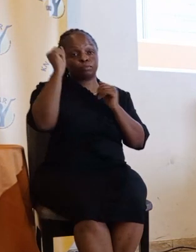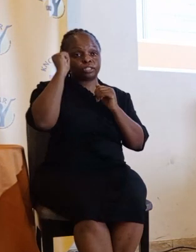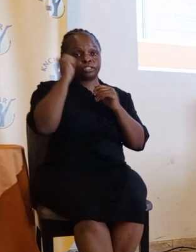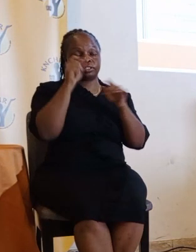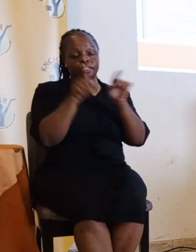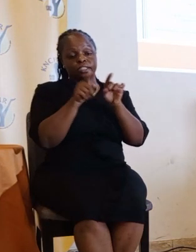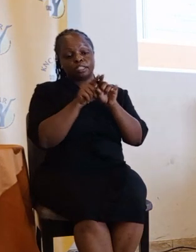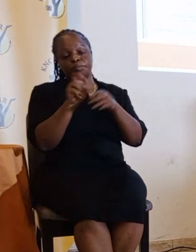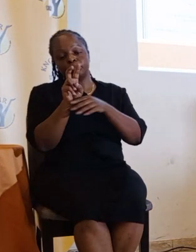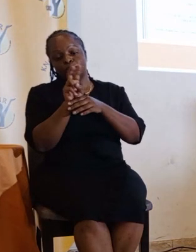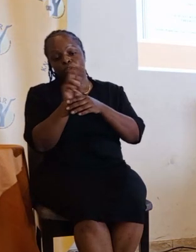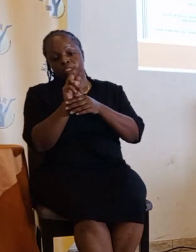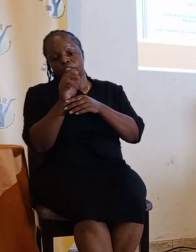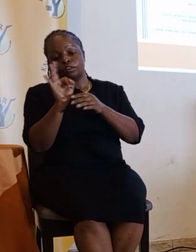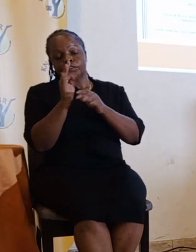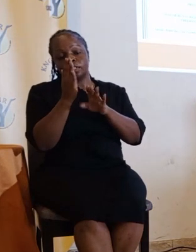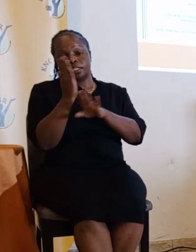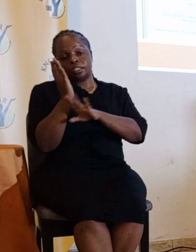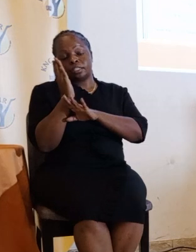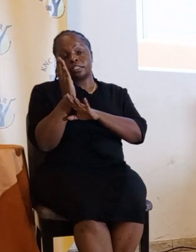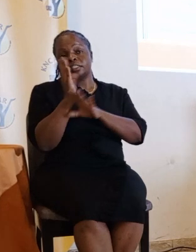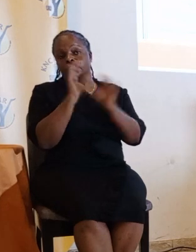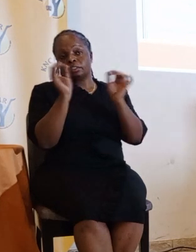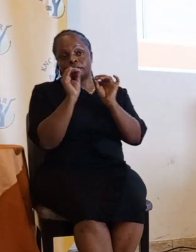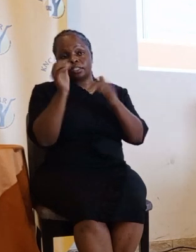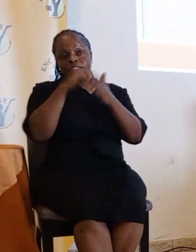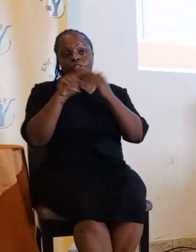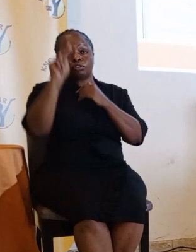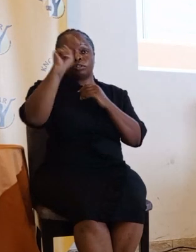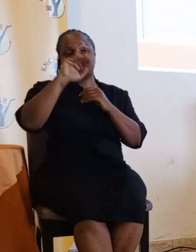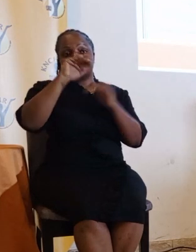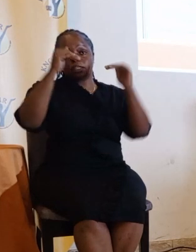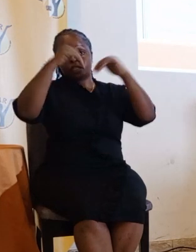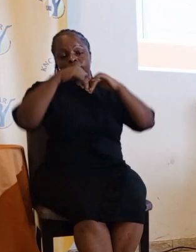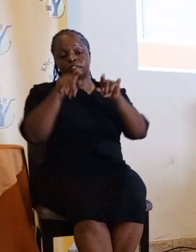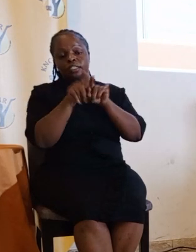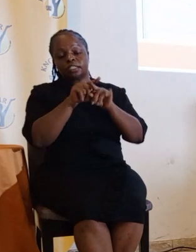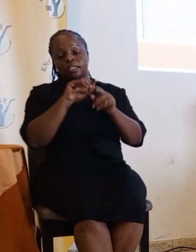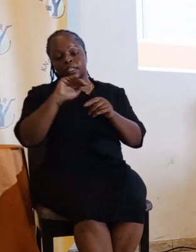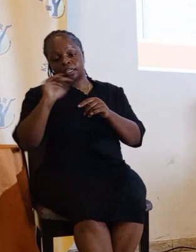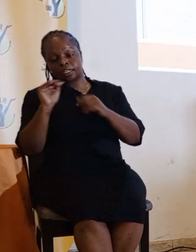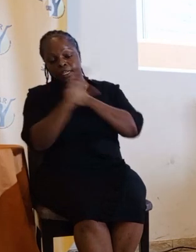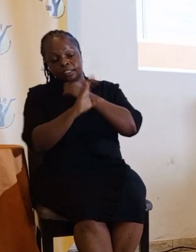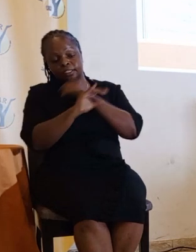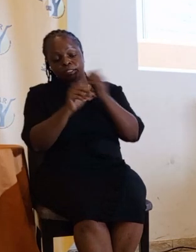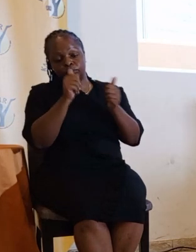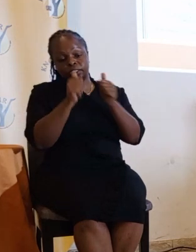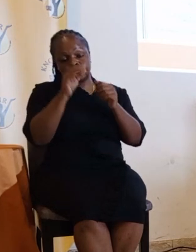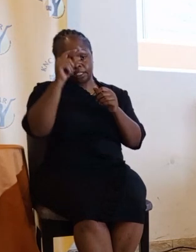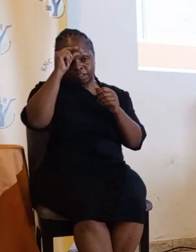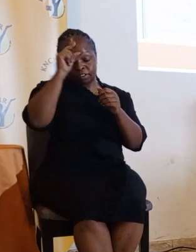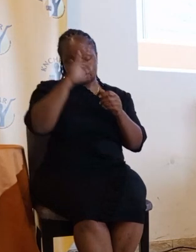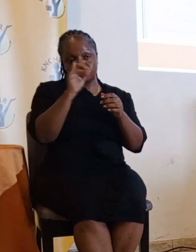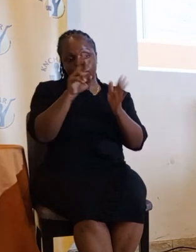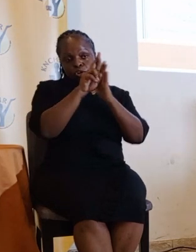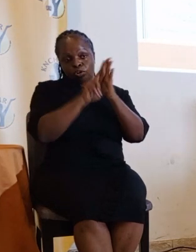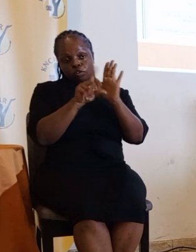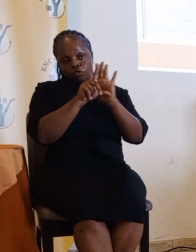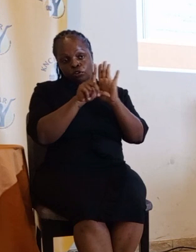well as monitoring of the insecurity in the North Rift. As a country that is governed by the rule of law,